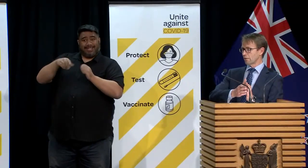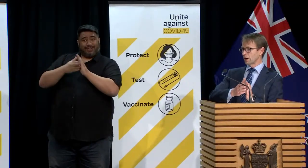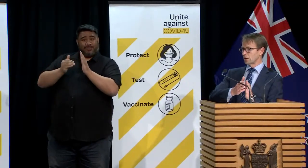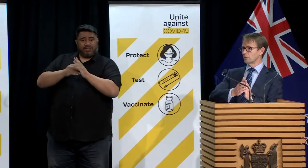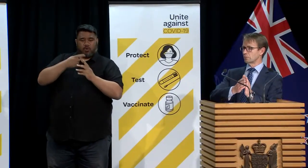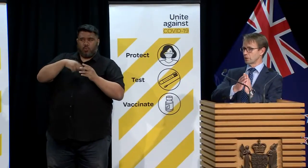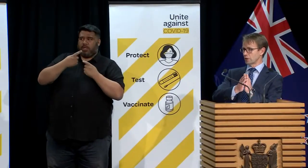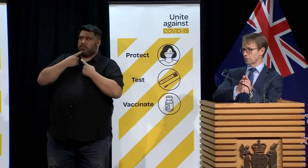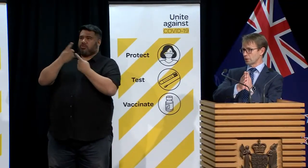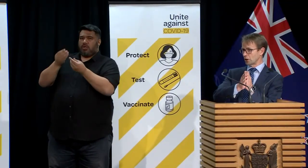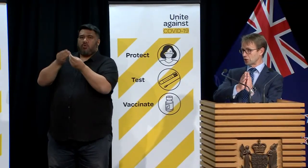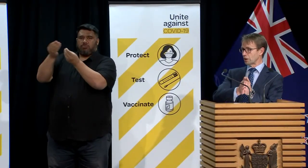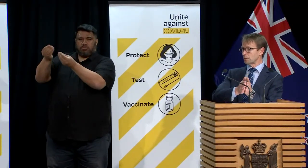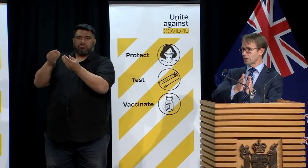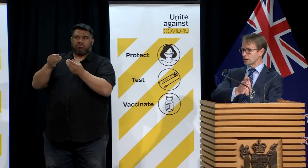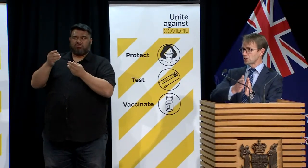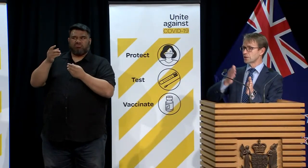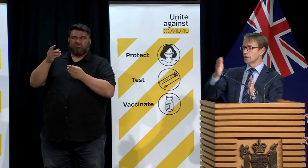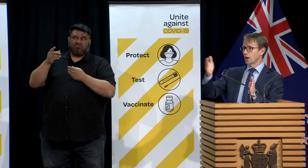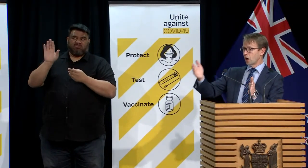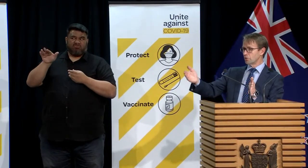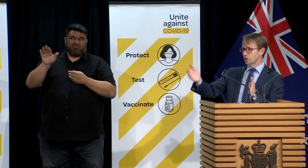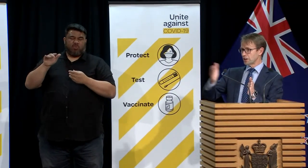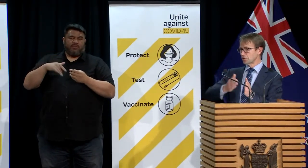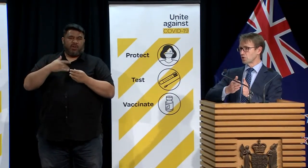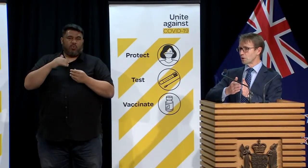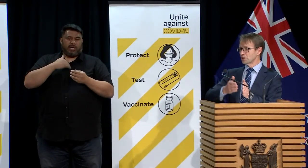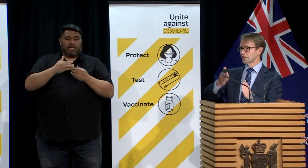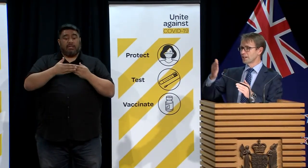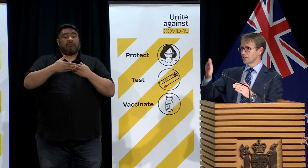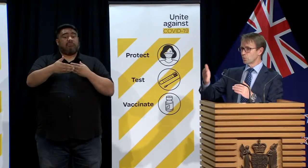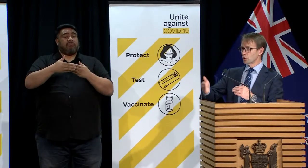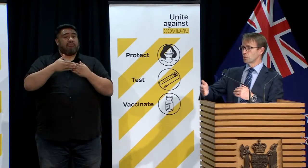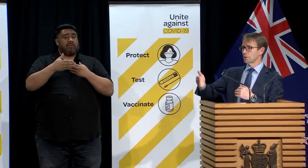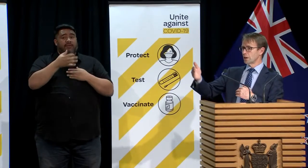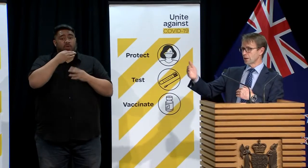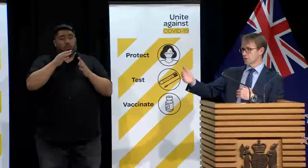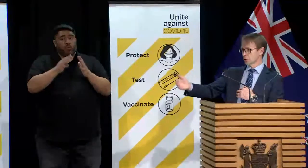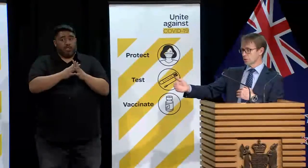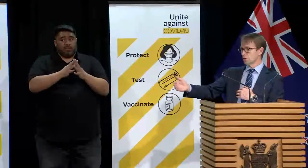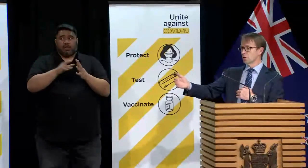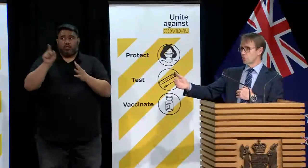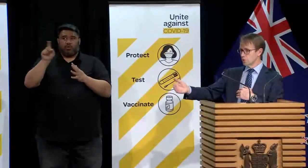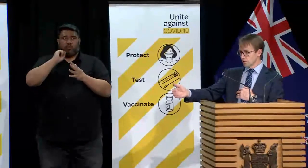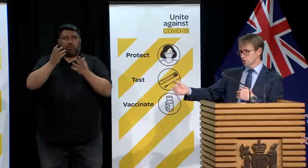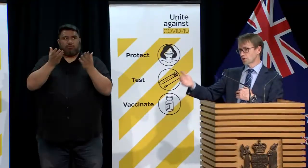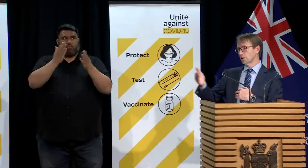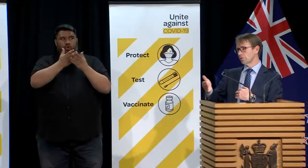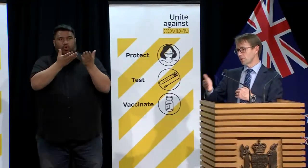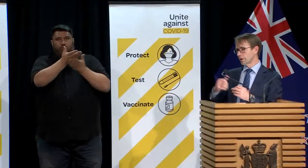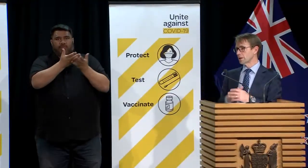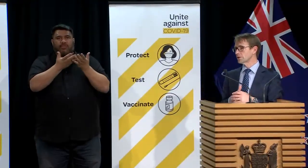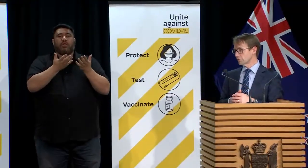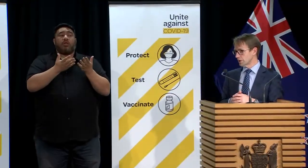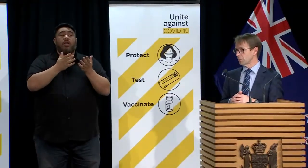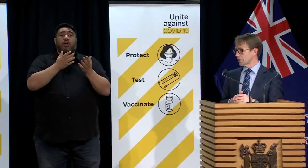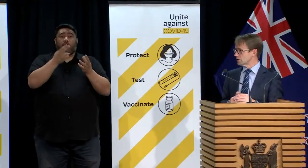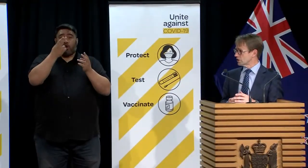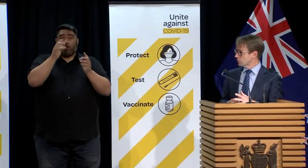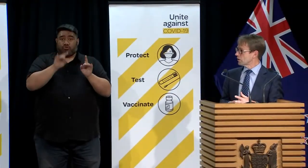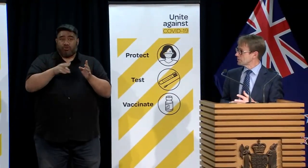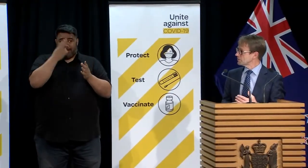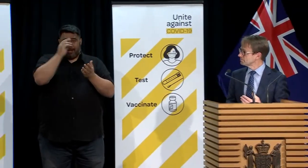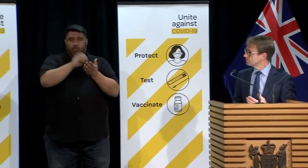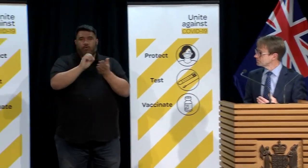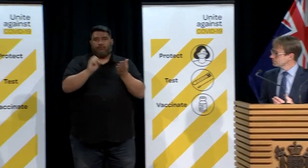was an agreement that yes, over the next few weeks, the work would be done to remove Australia from that list of